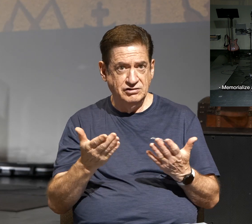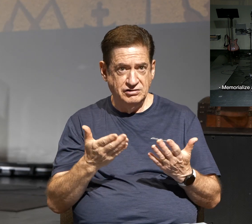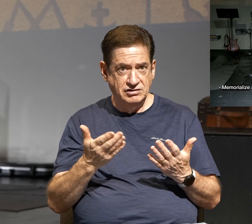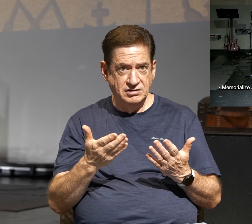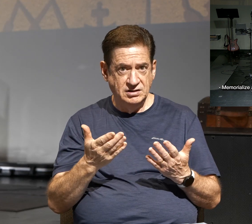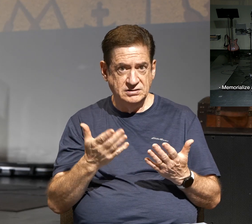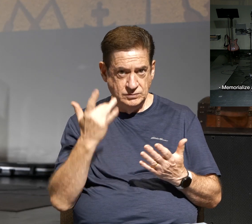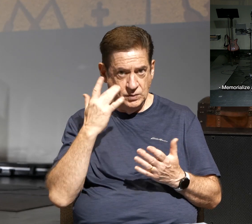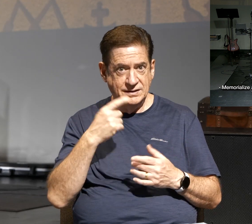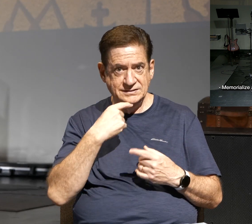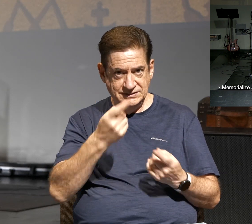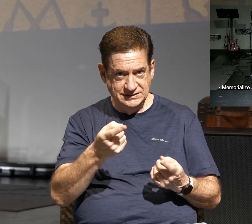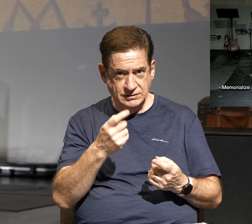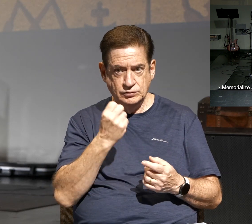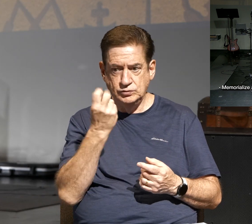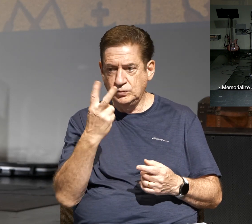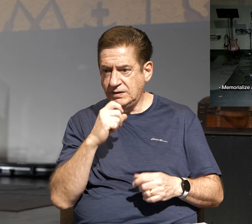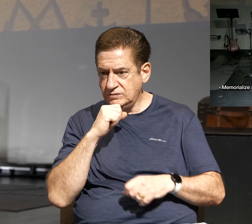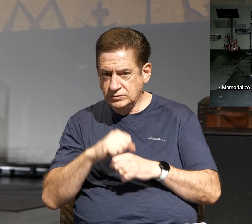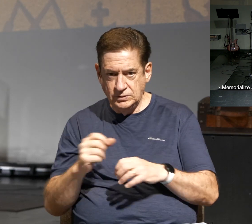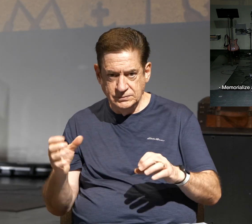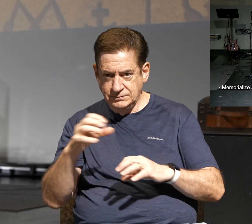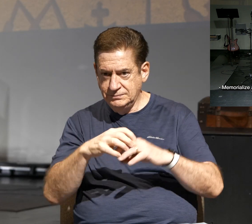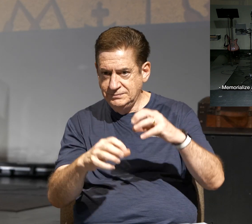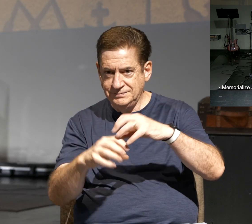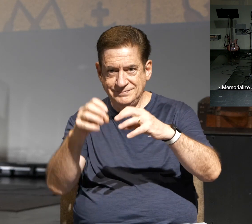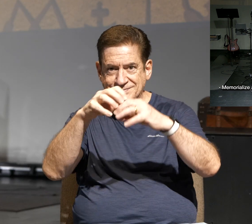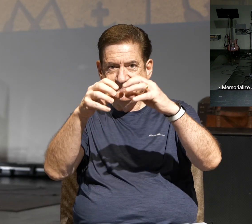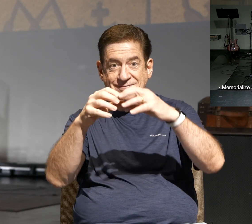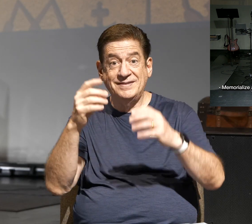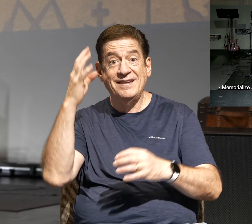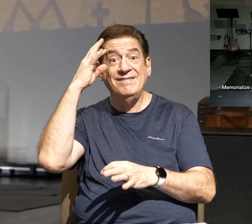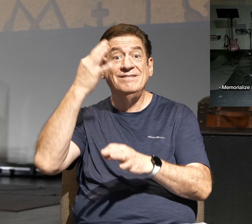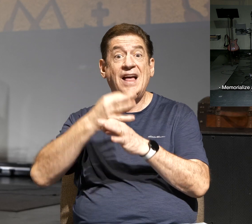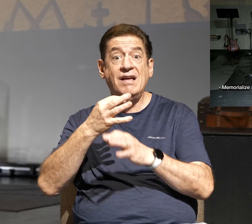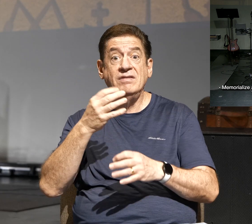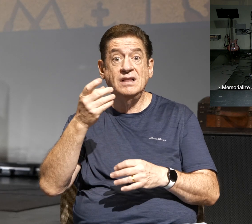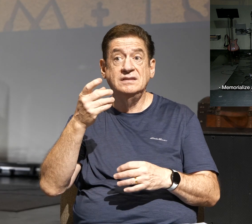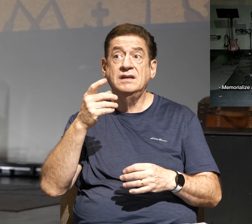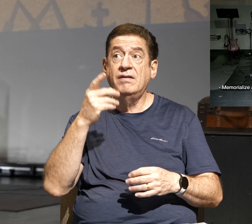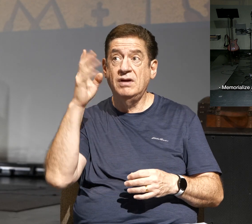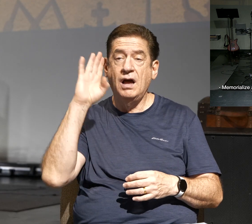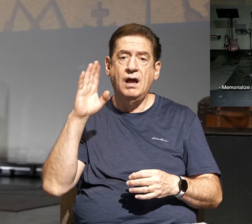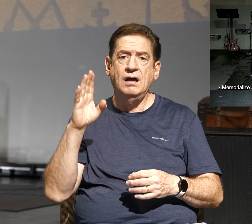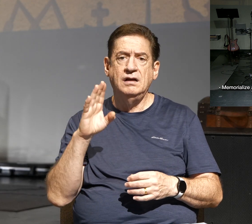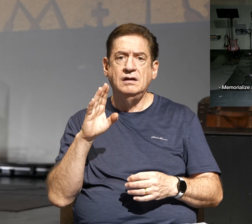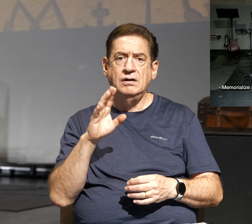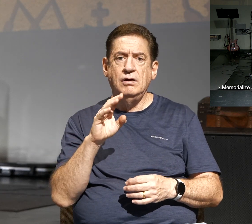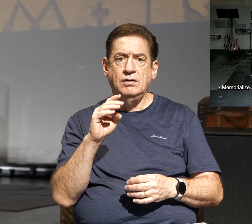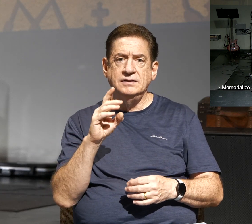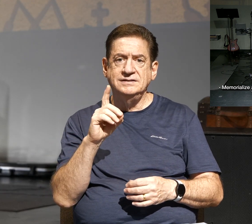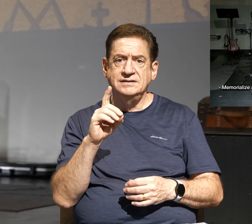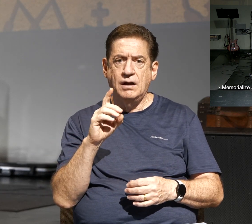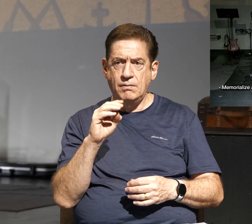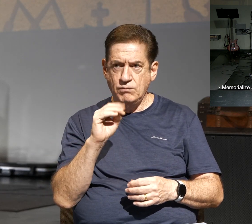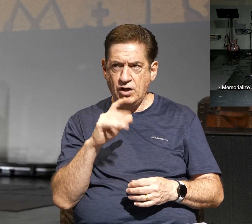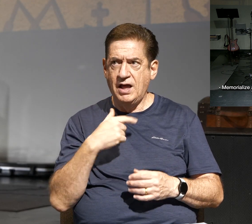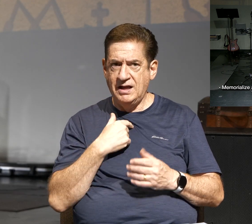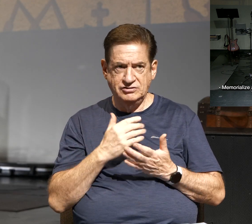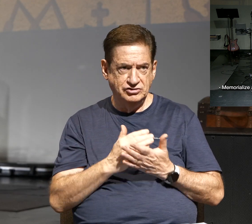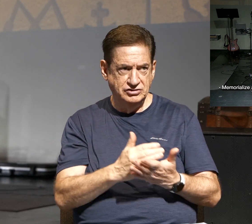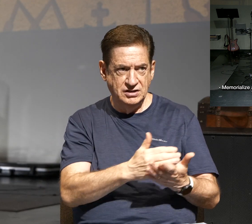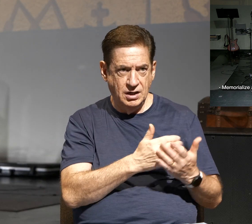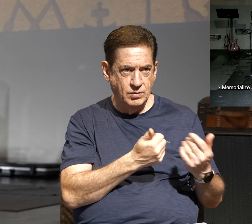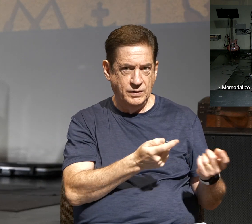telling them to do that. So the way that I don't forget the faithfulness of God is I've memorialized it and I share it with